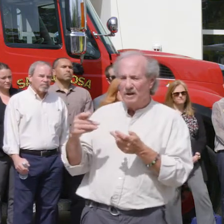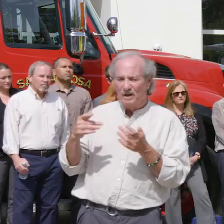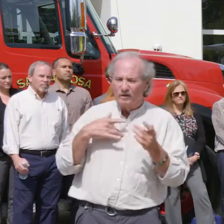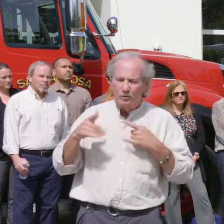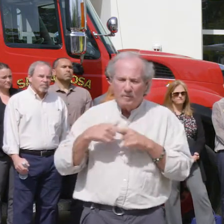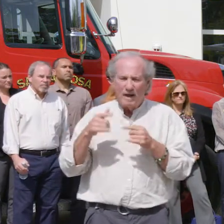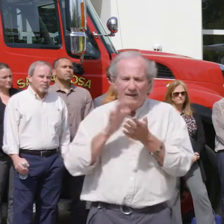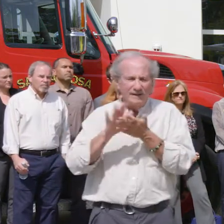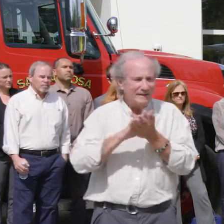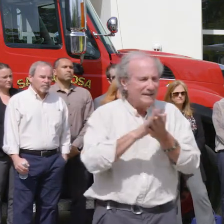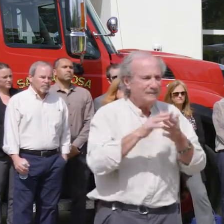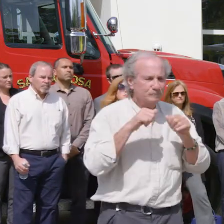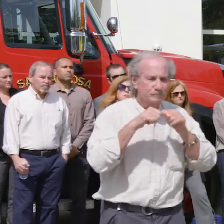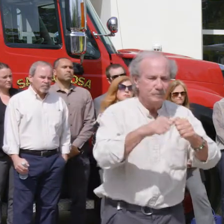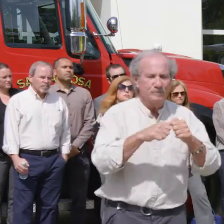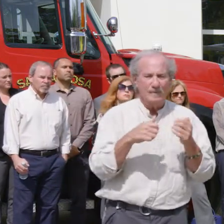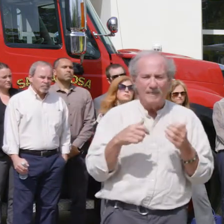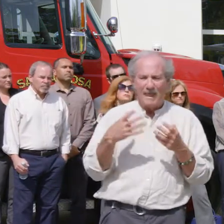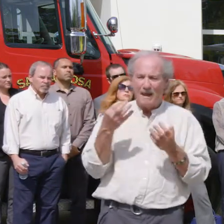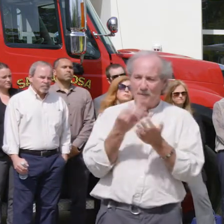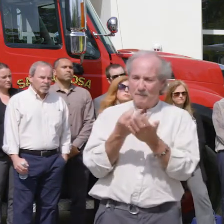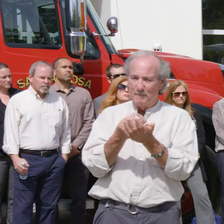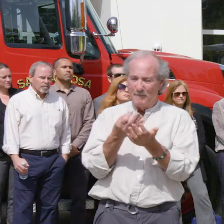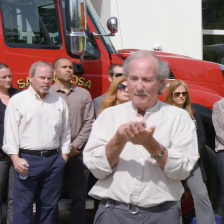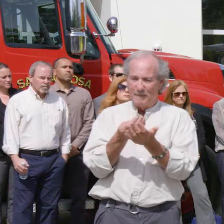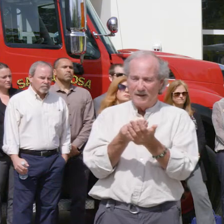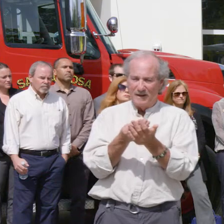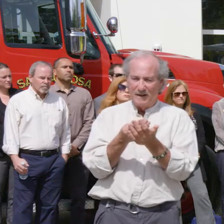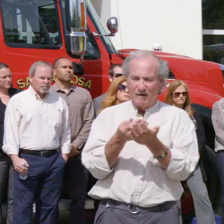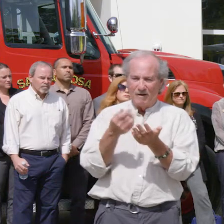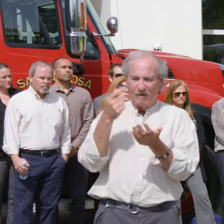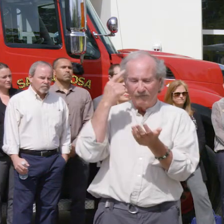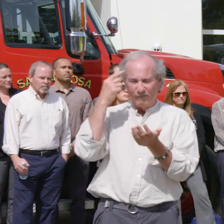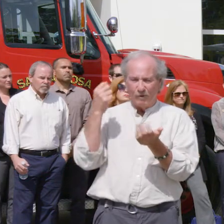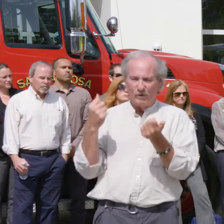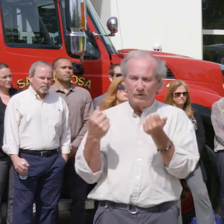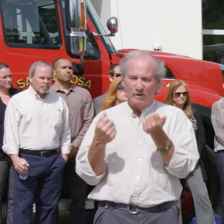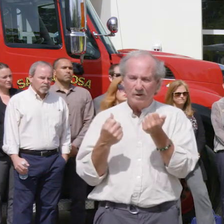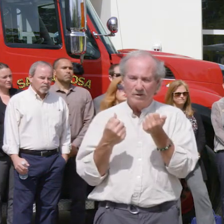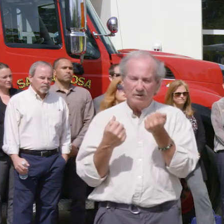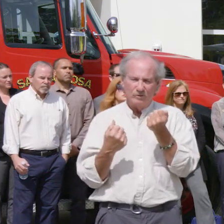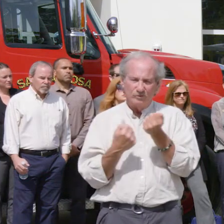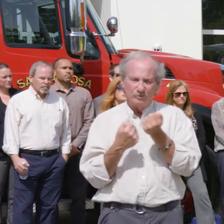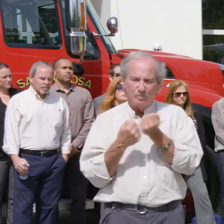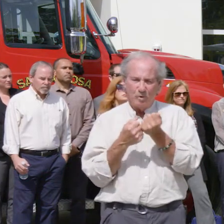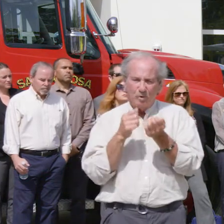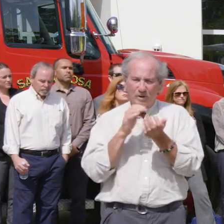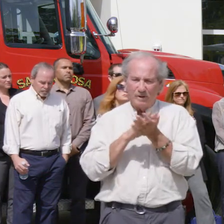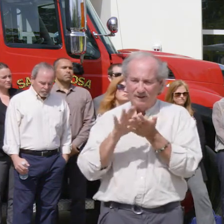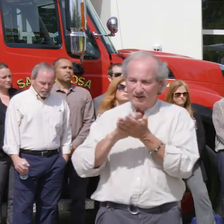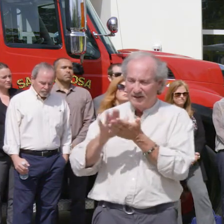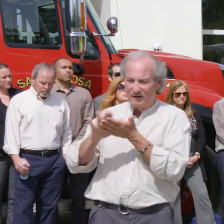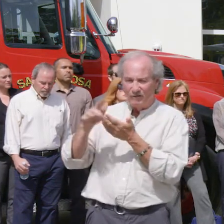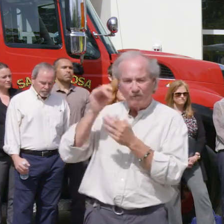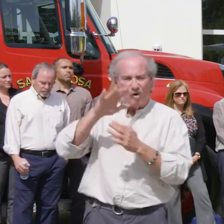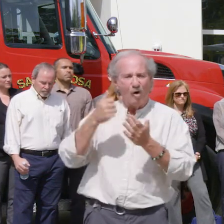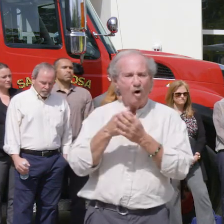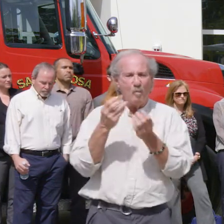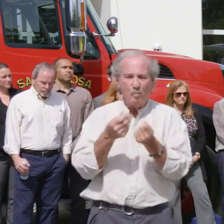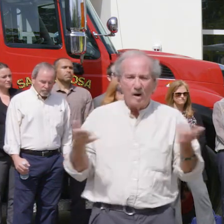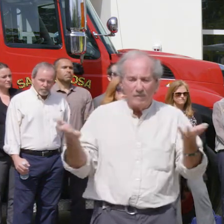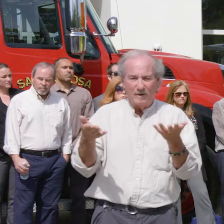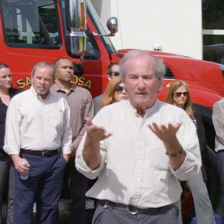information line, and the financial administrative actions necessary to provide parcel completion reports for every